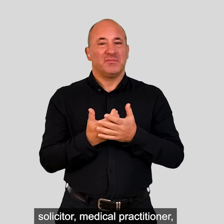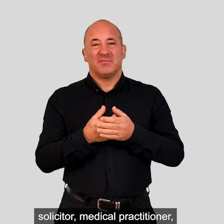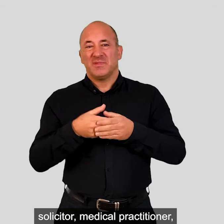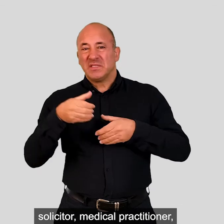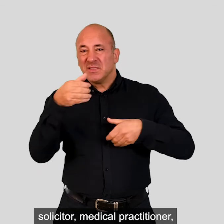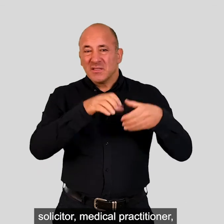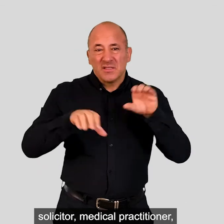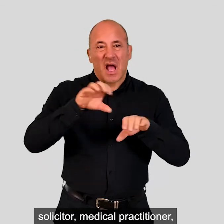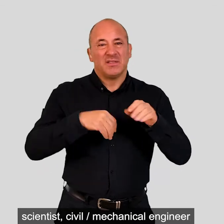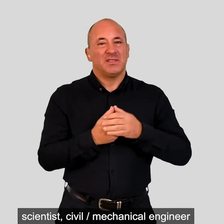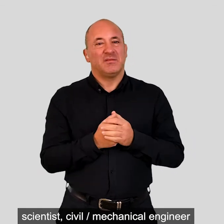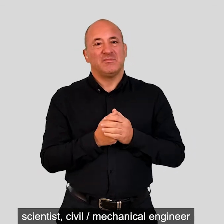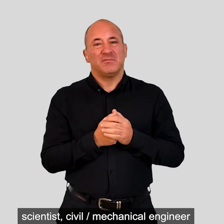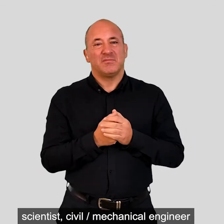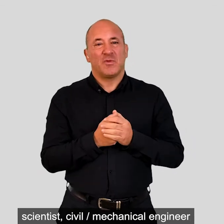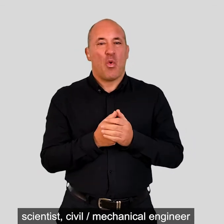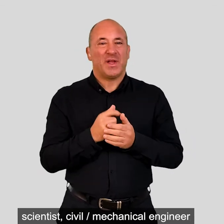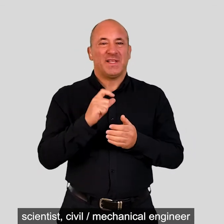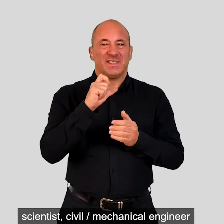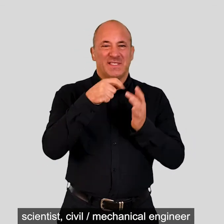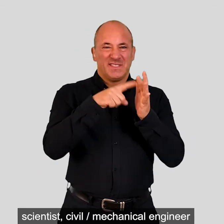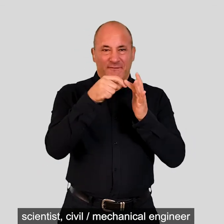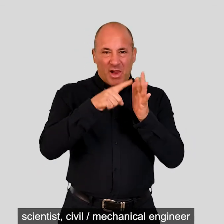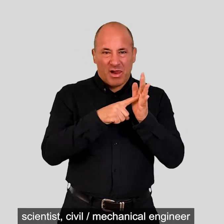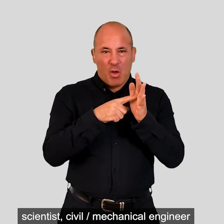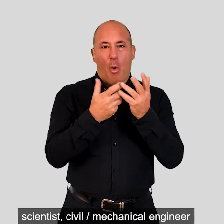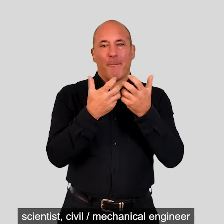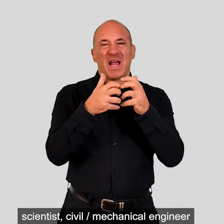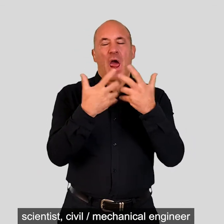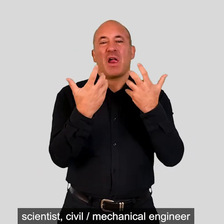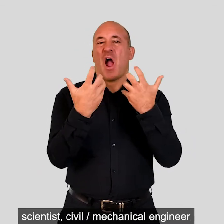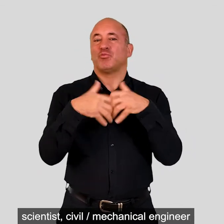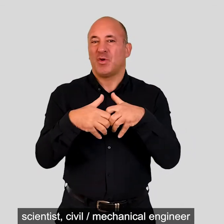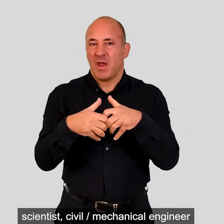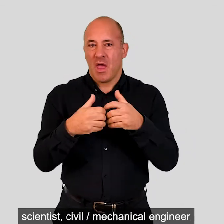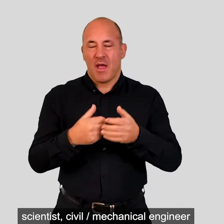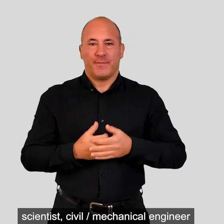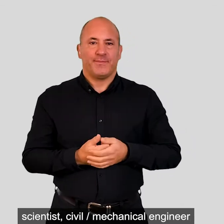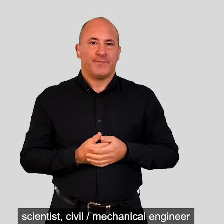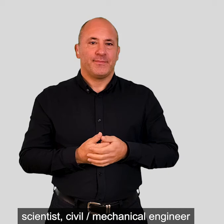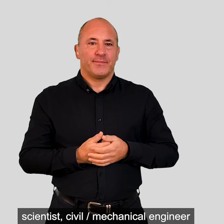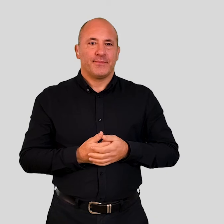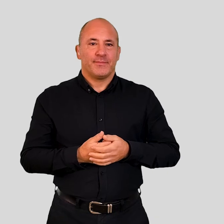practitioner, scientist, civil or mechanical engineer.